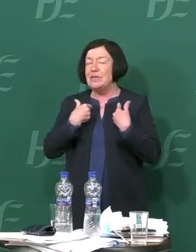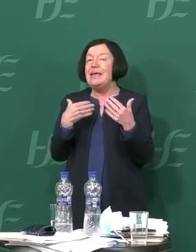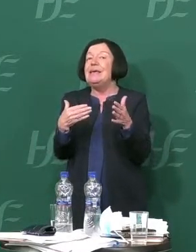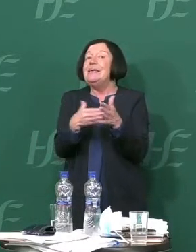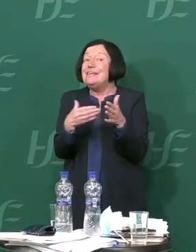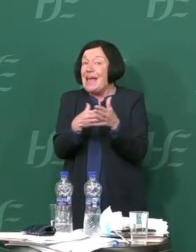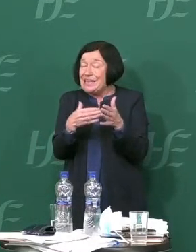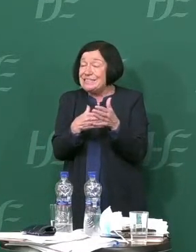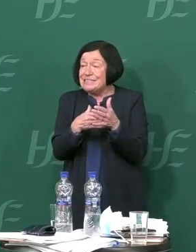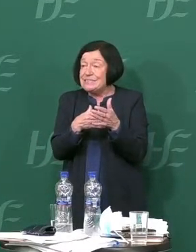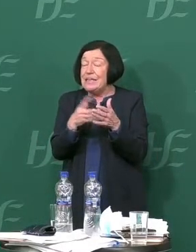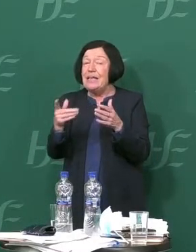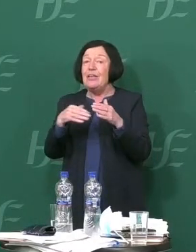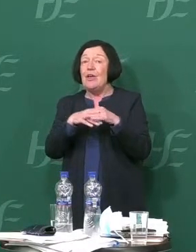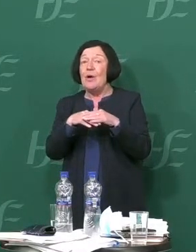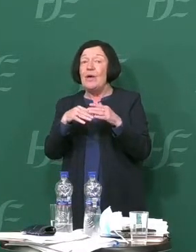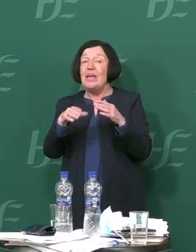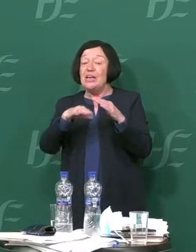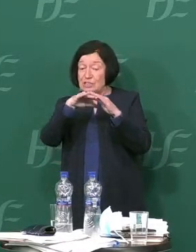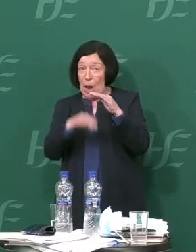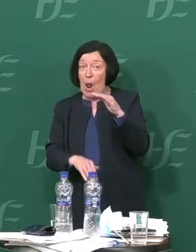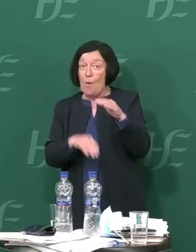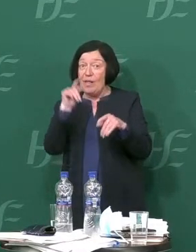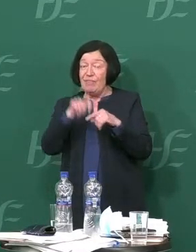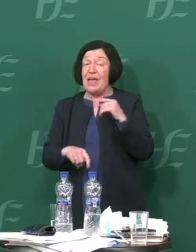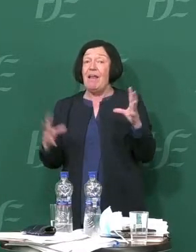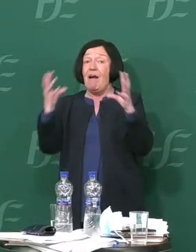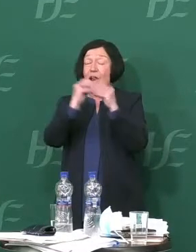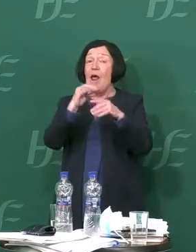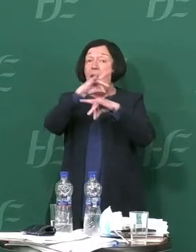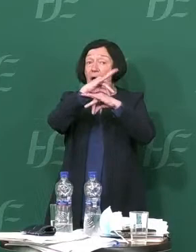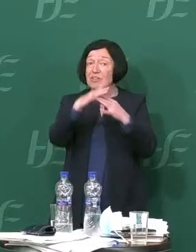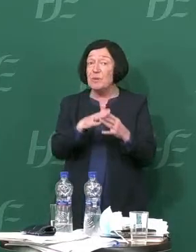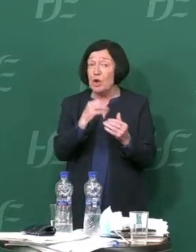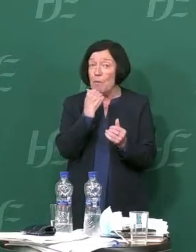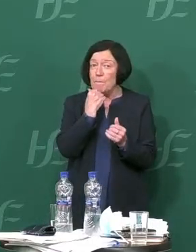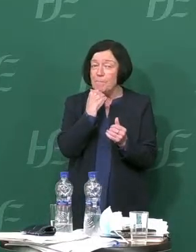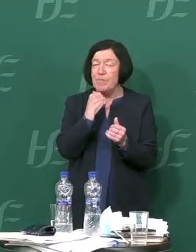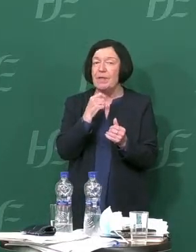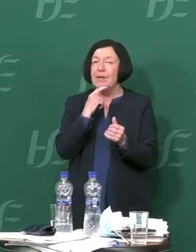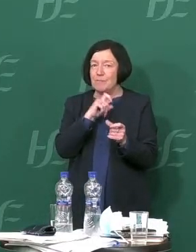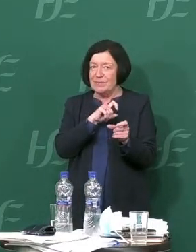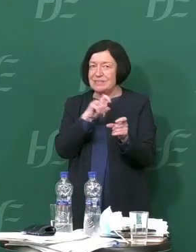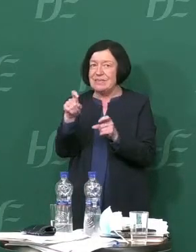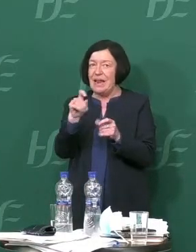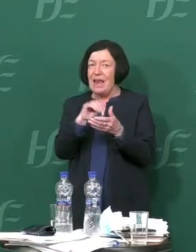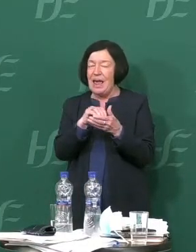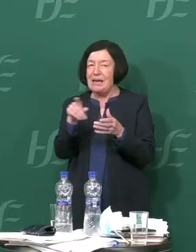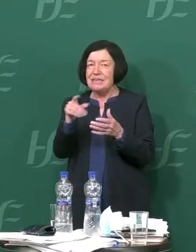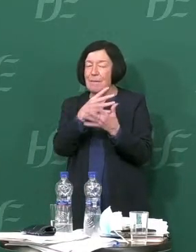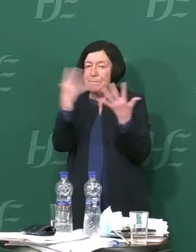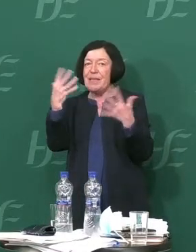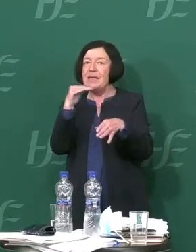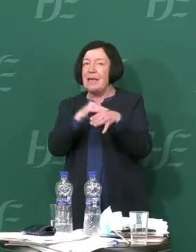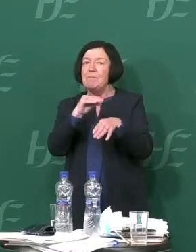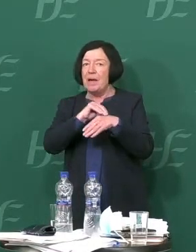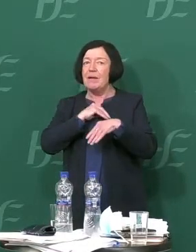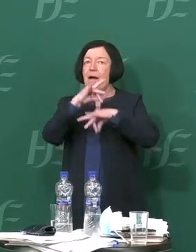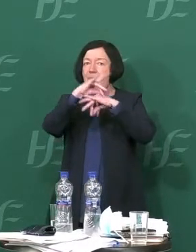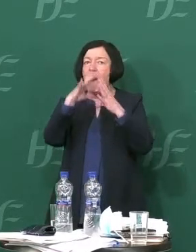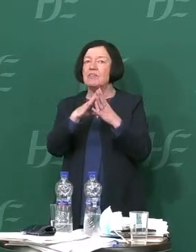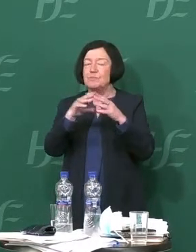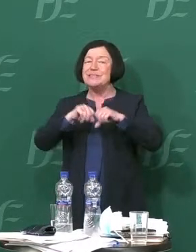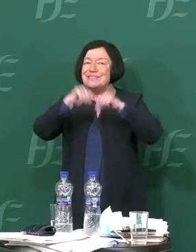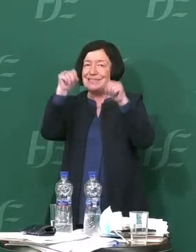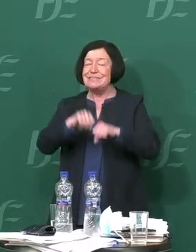it's off a lower base, and yes, it's relatively lower to the total hospitalizations we deal with, but it has a very disproportionate impact on our hospital system.